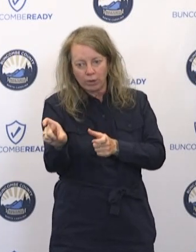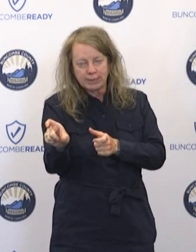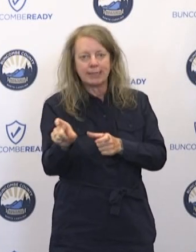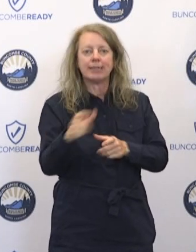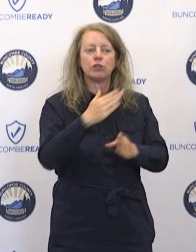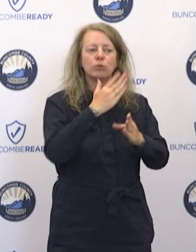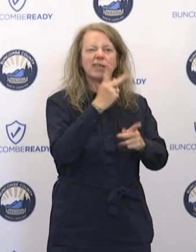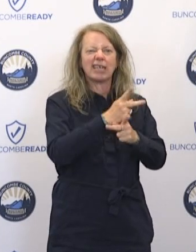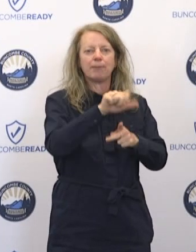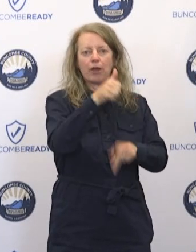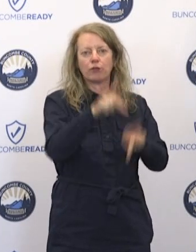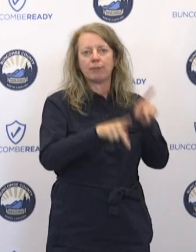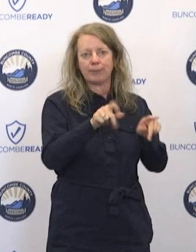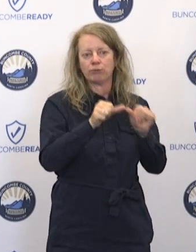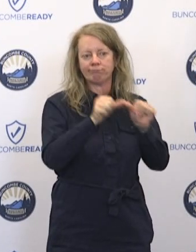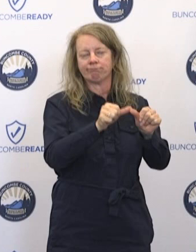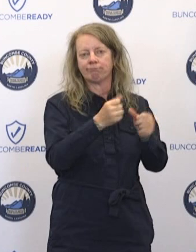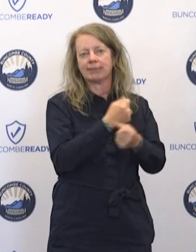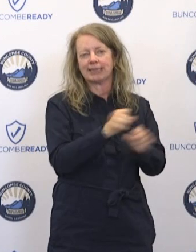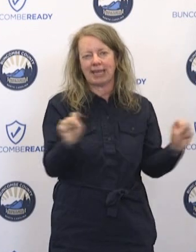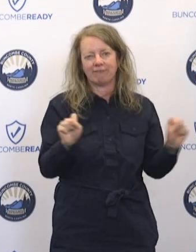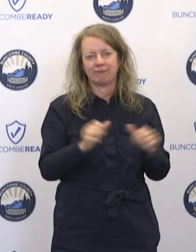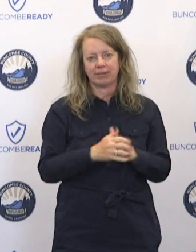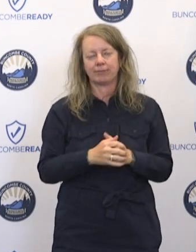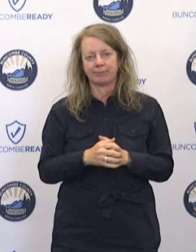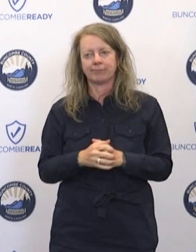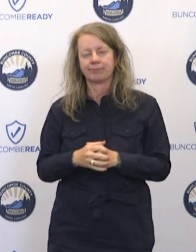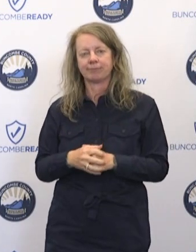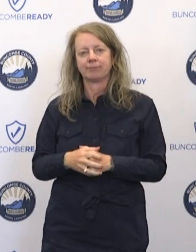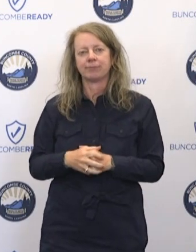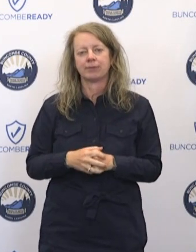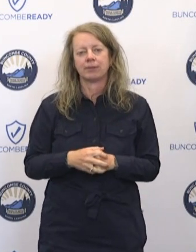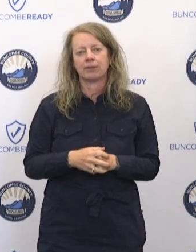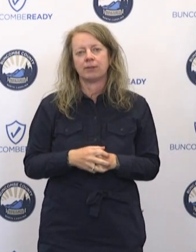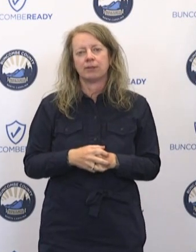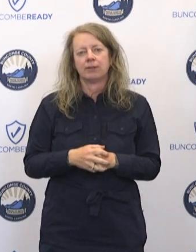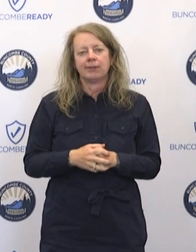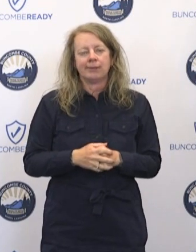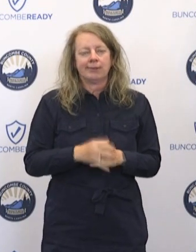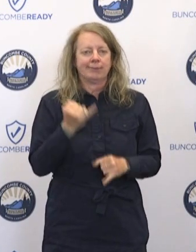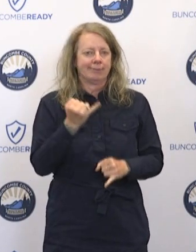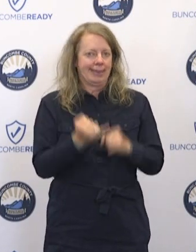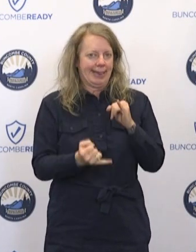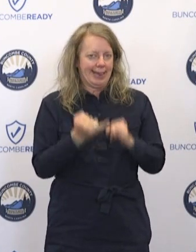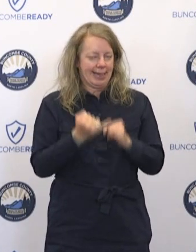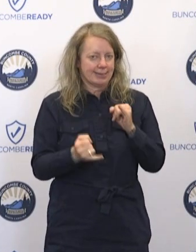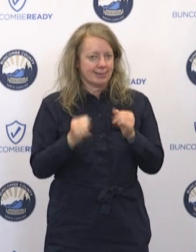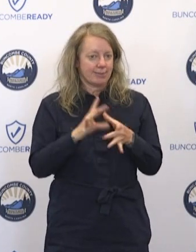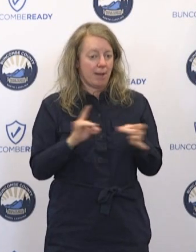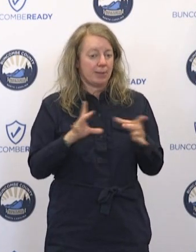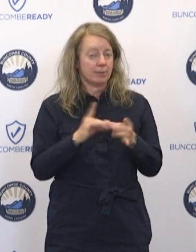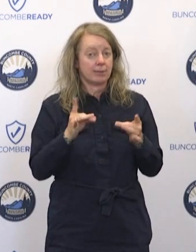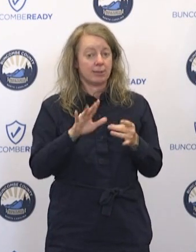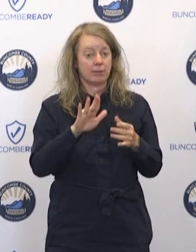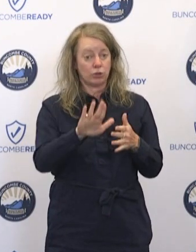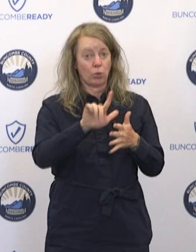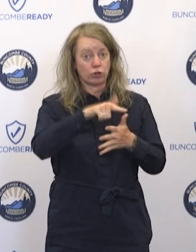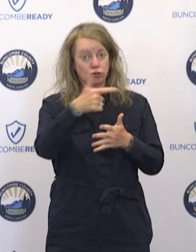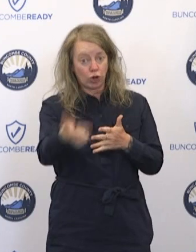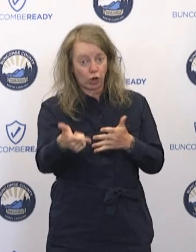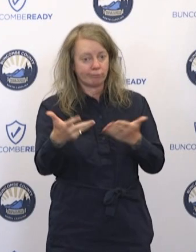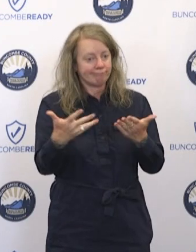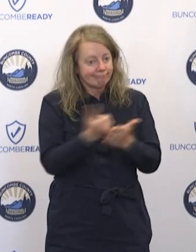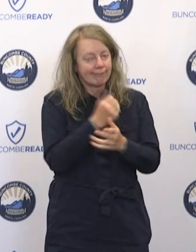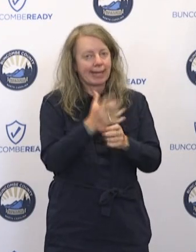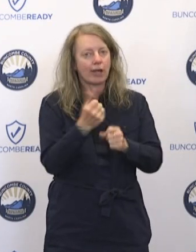our county, state, and our country. And lastly, get your vaccine when available to you. We